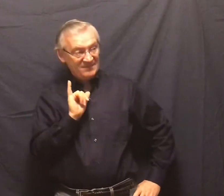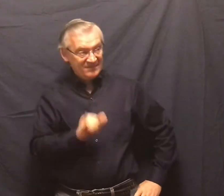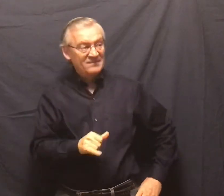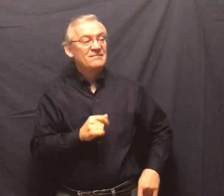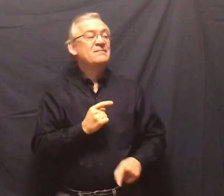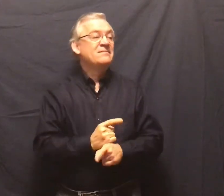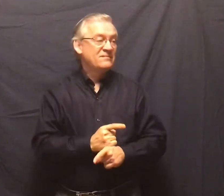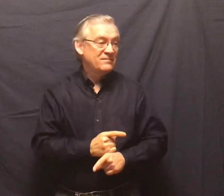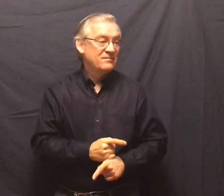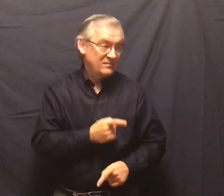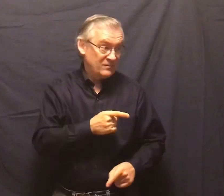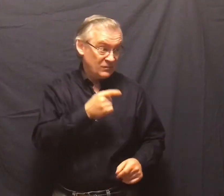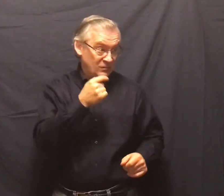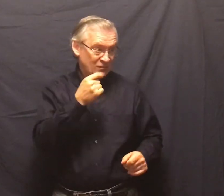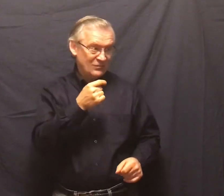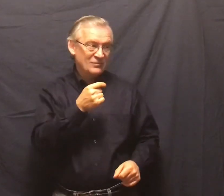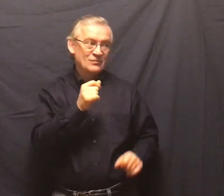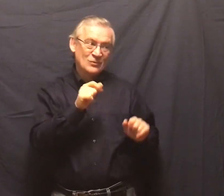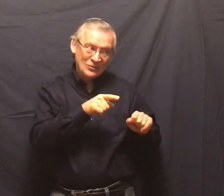You can remember anything if there's anything to eat in it."